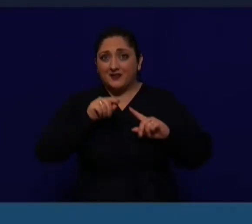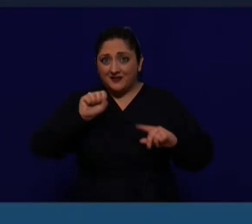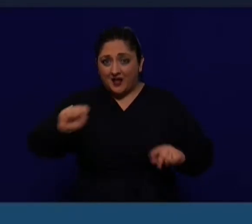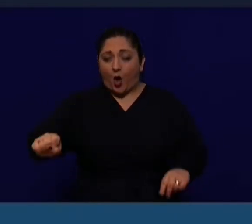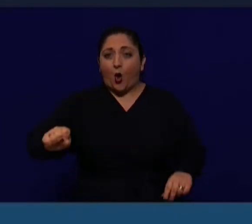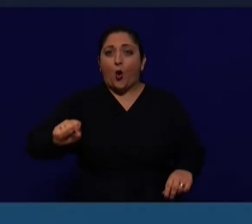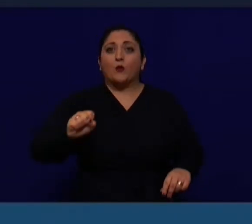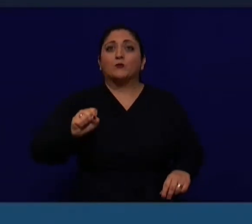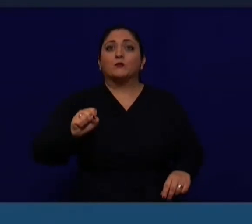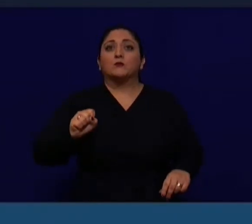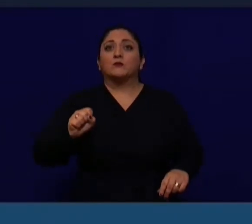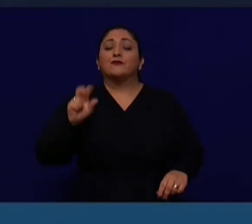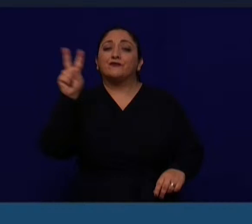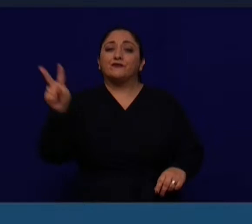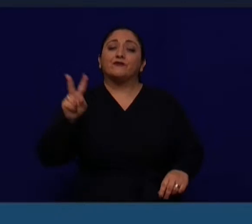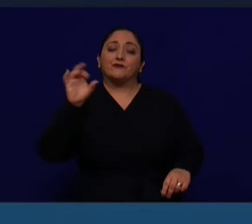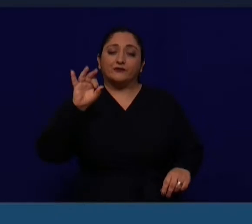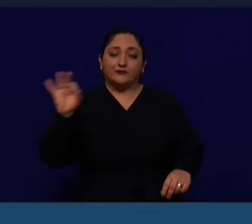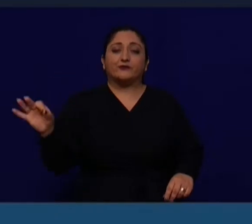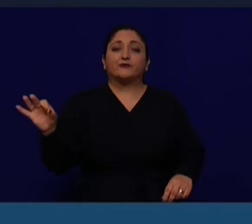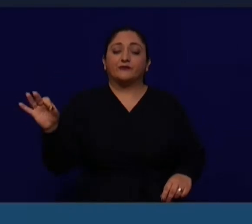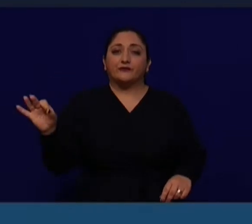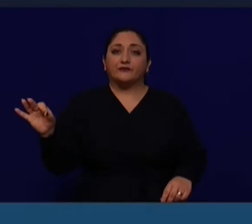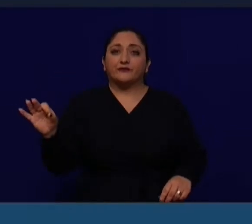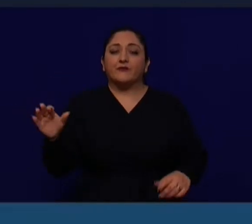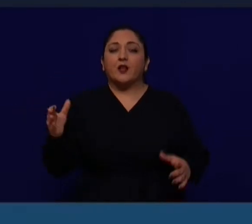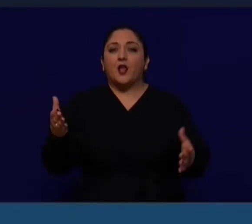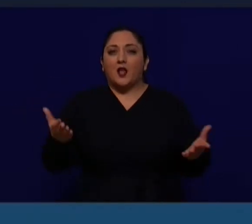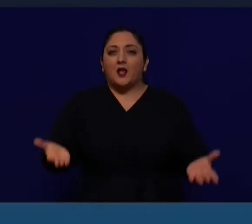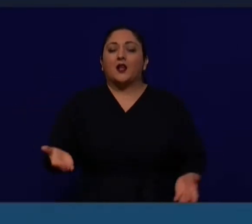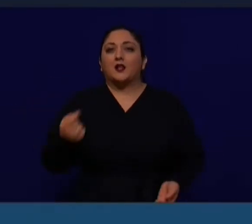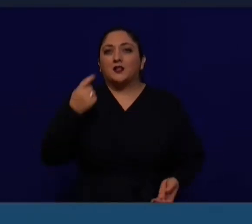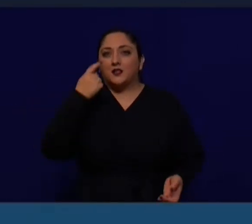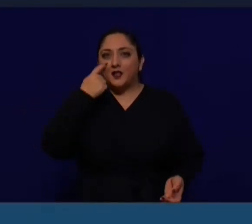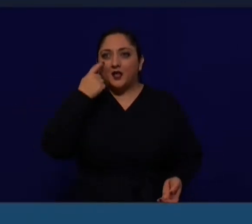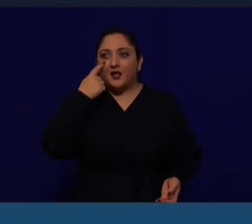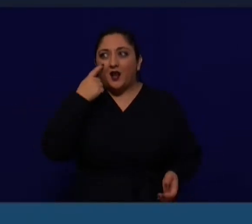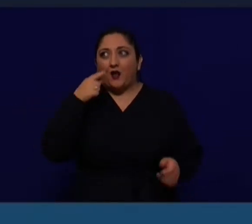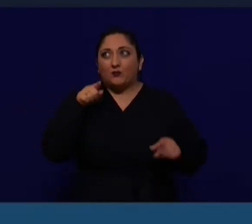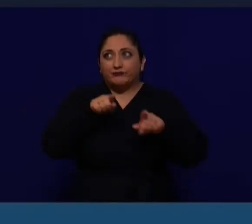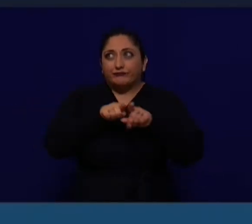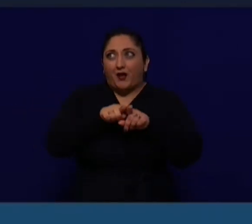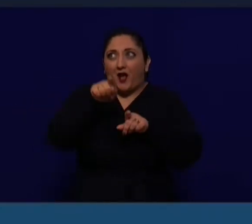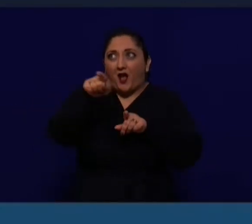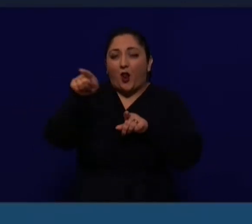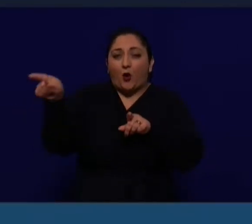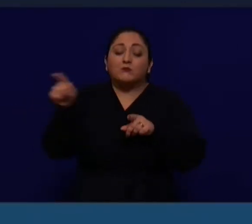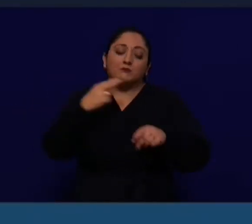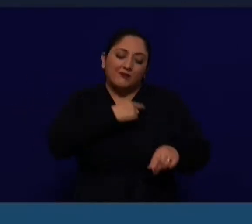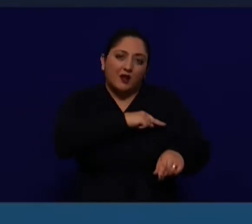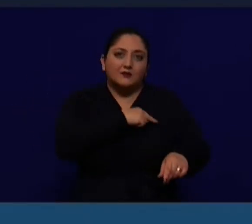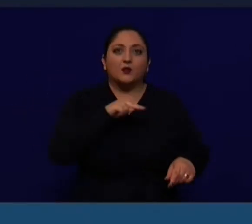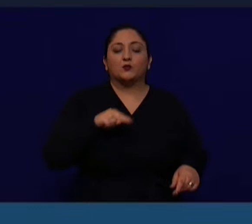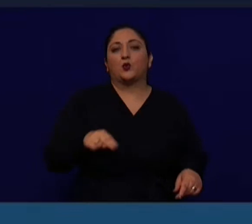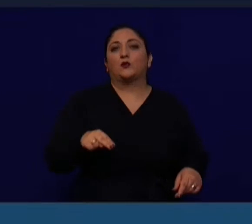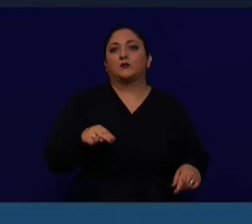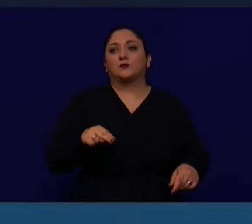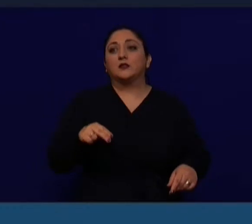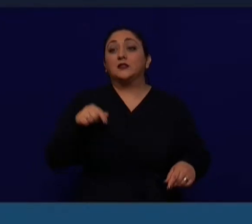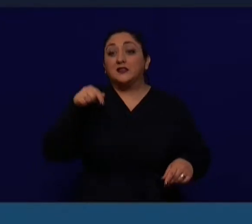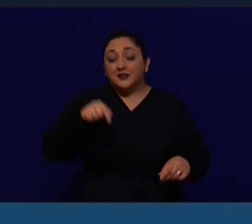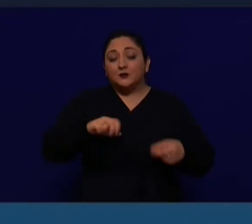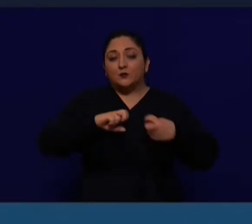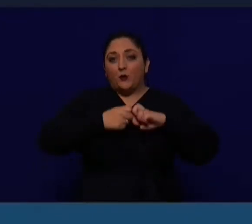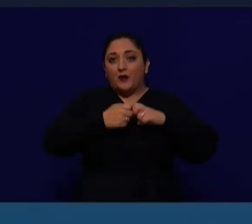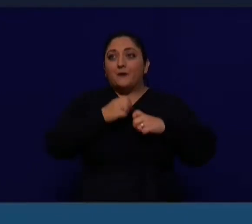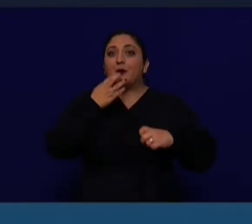li huma ġejjin mill-varjant. U allura hemmhekk qegħdin naraw tipikament dak li jiġri meta inti jkollok il-varjant li